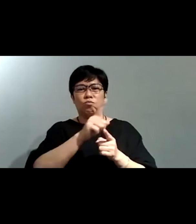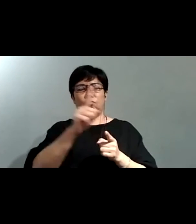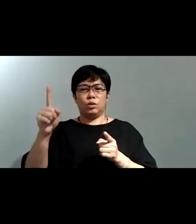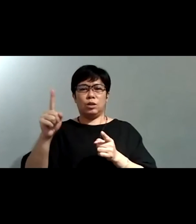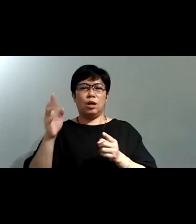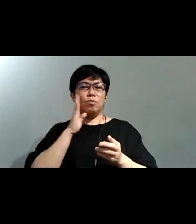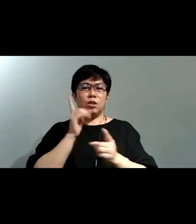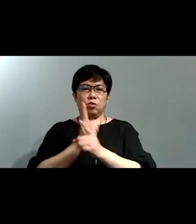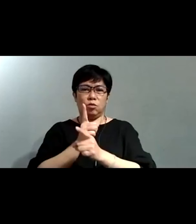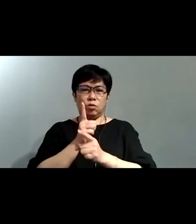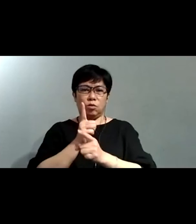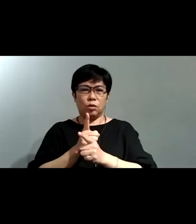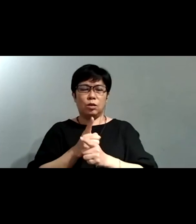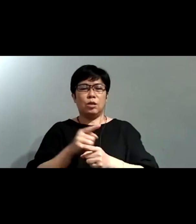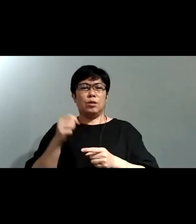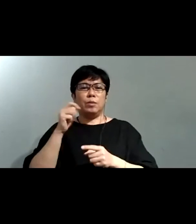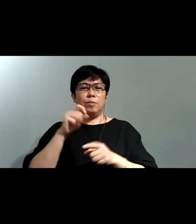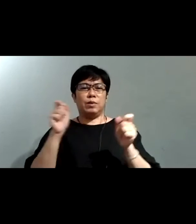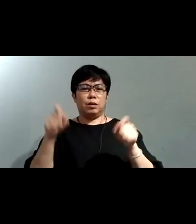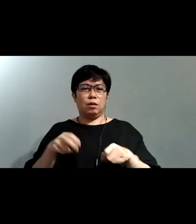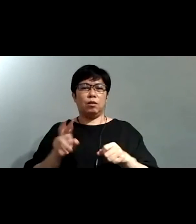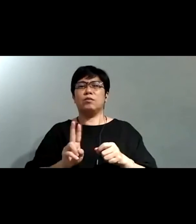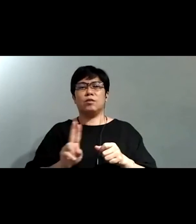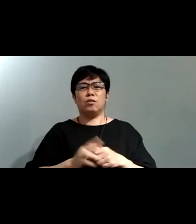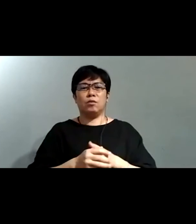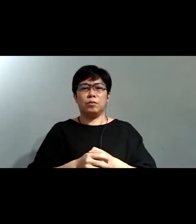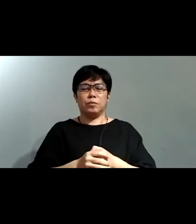our idea is we